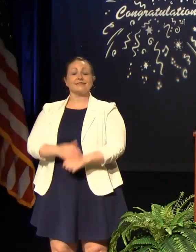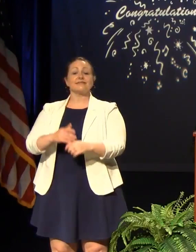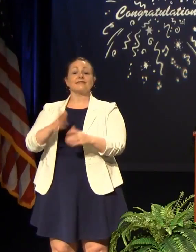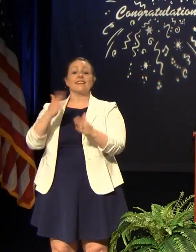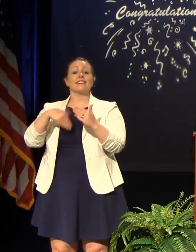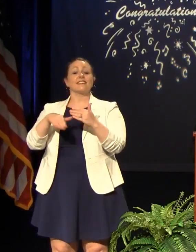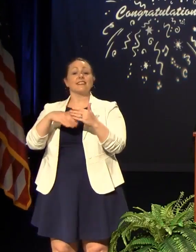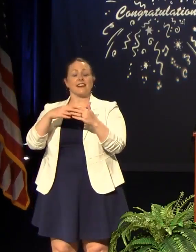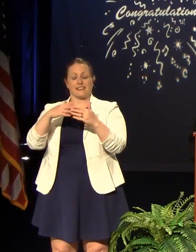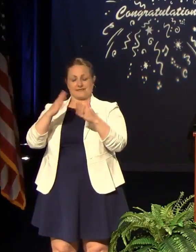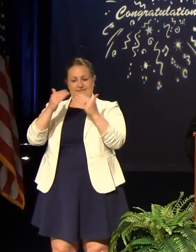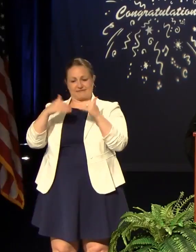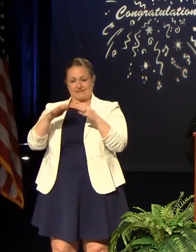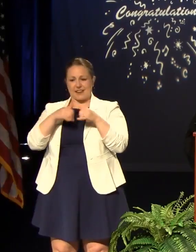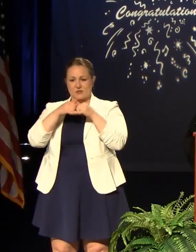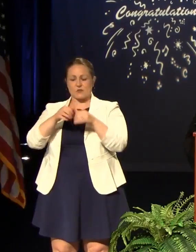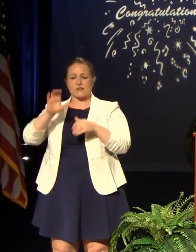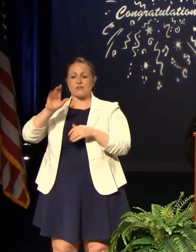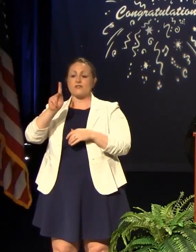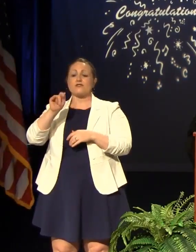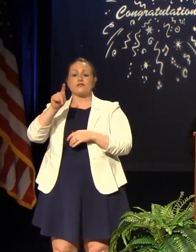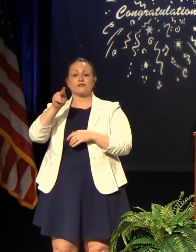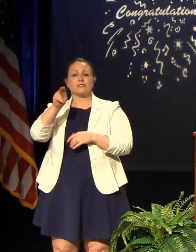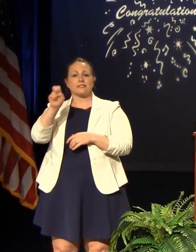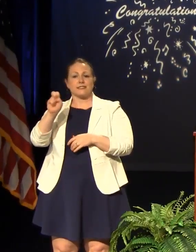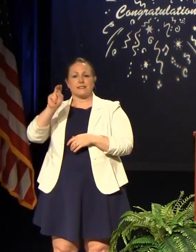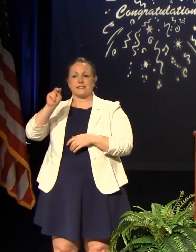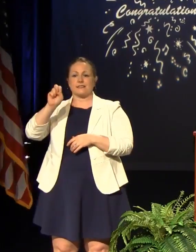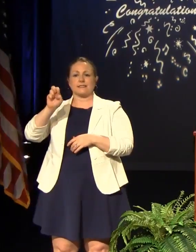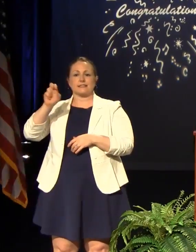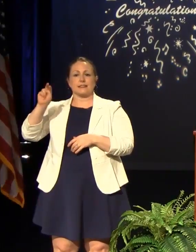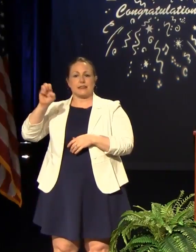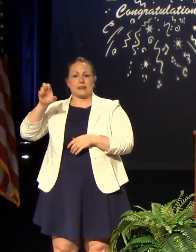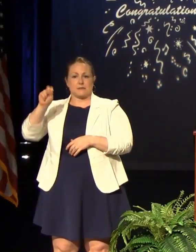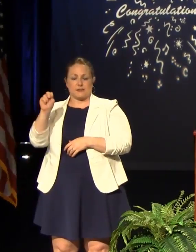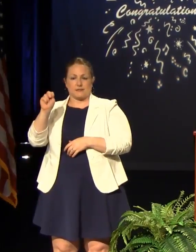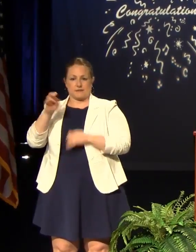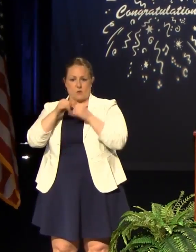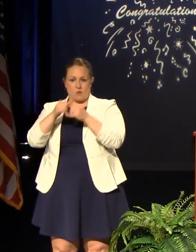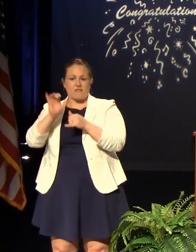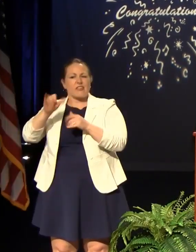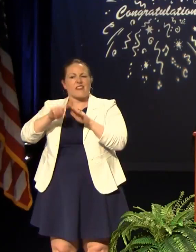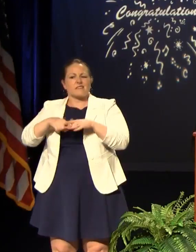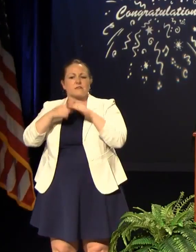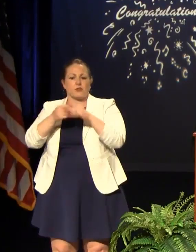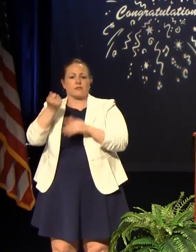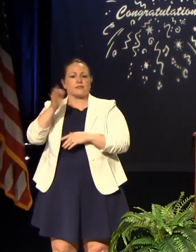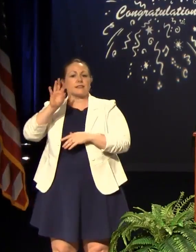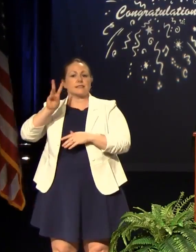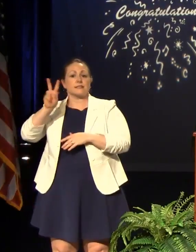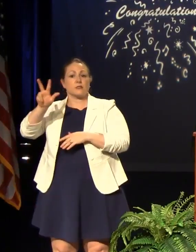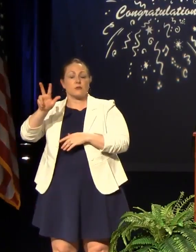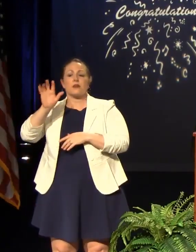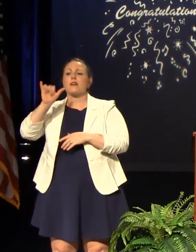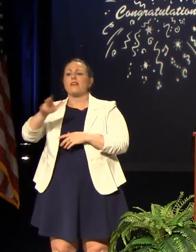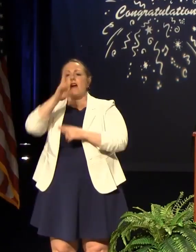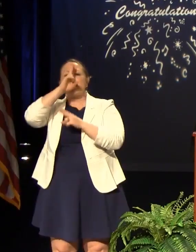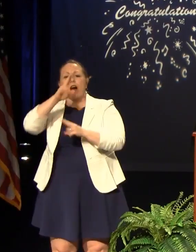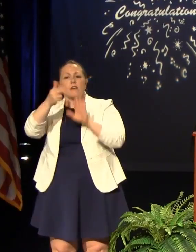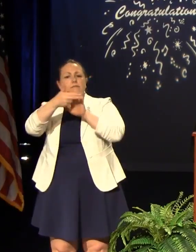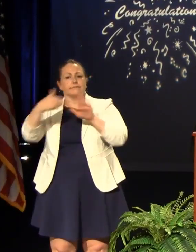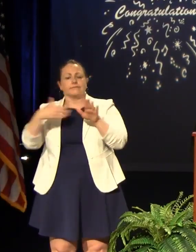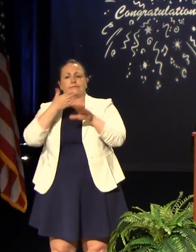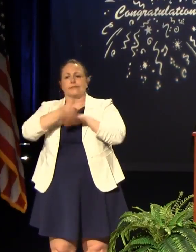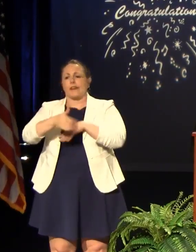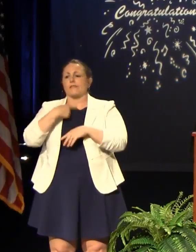Next we have is the Christine Neiman Award. This award originated in 1963, named in honor of a former math and Latin teacher